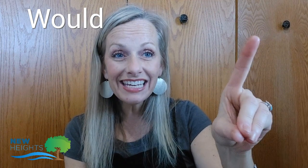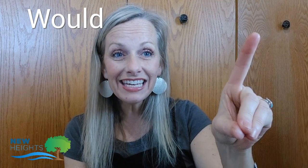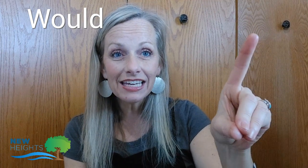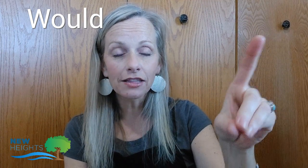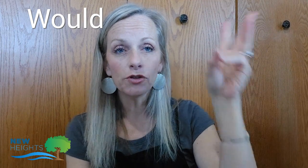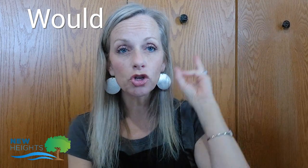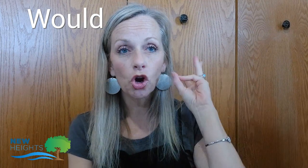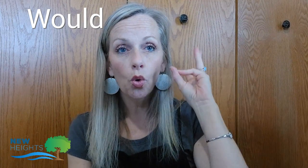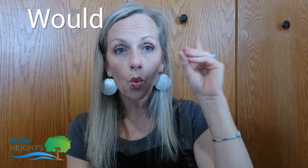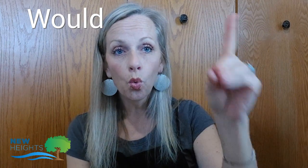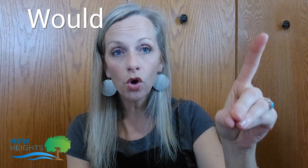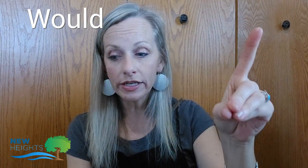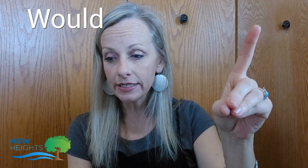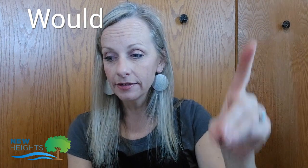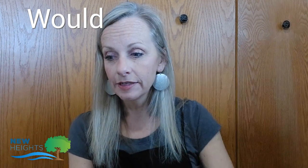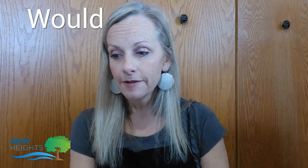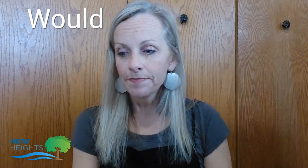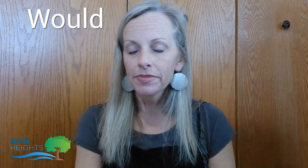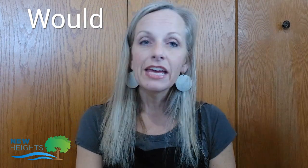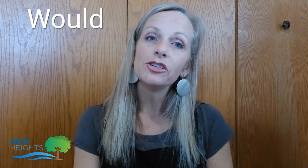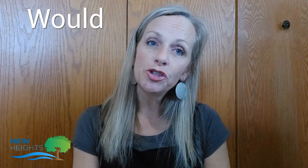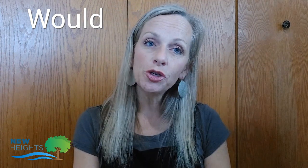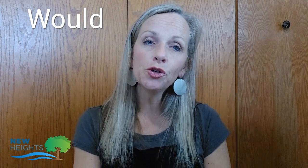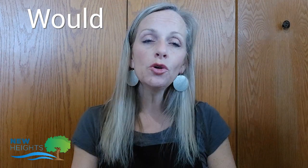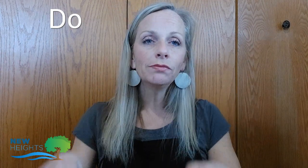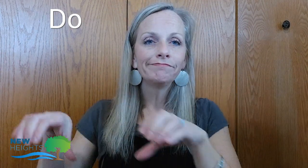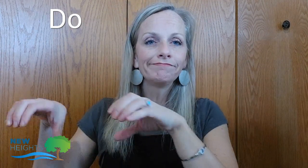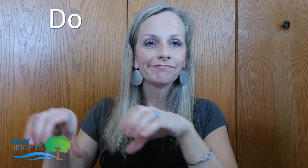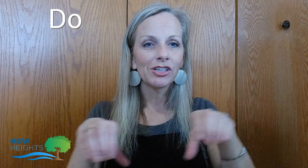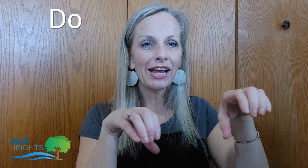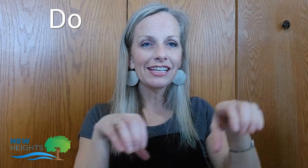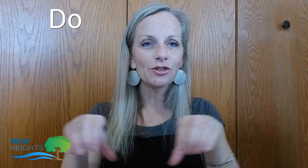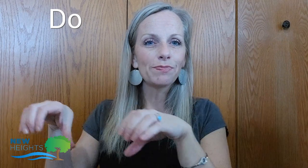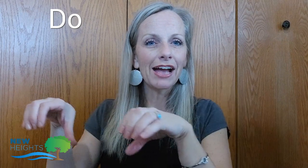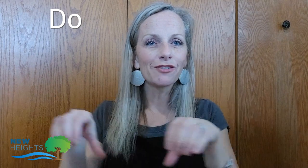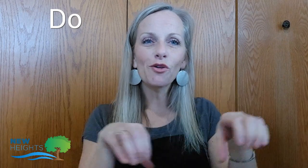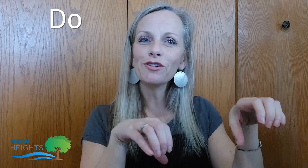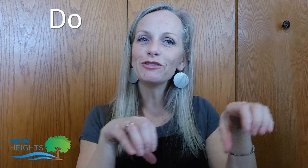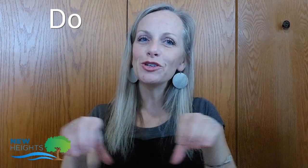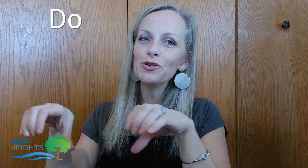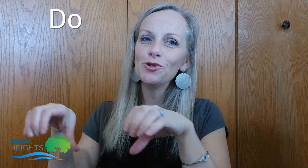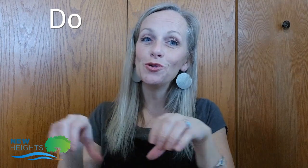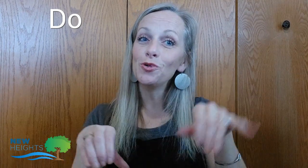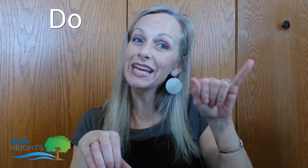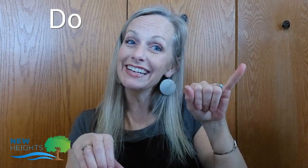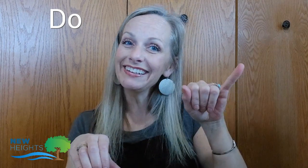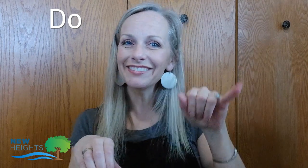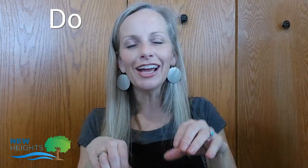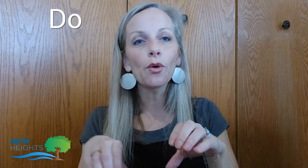D in the future. Would. Then do, your hands are back and forth, or doing, right?